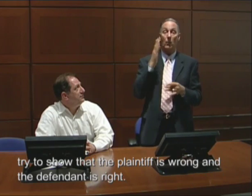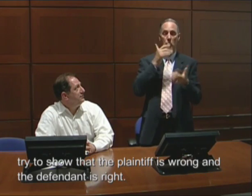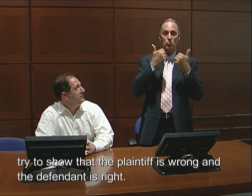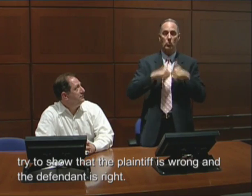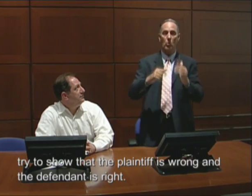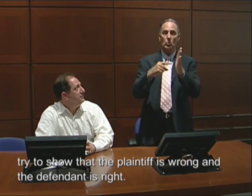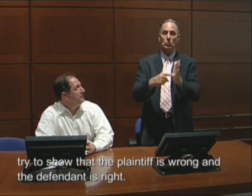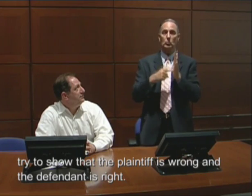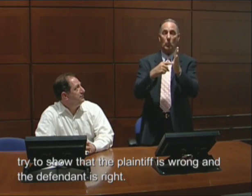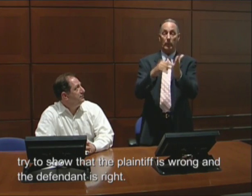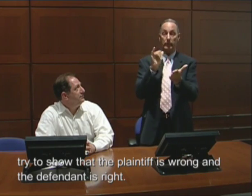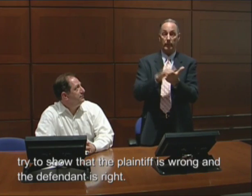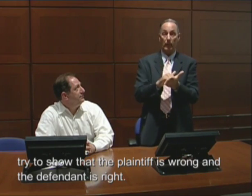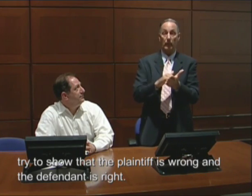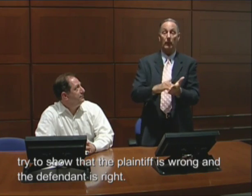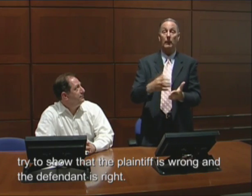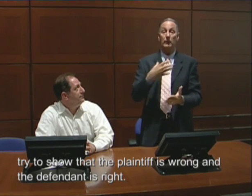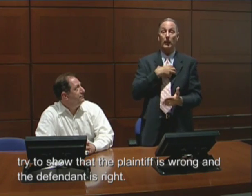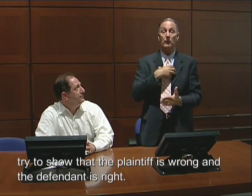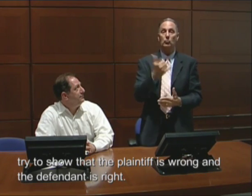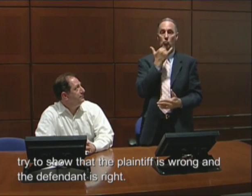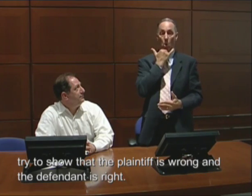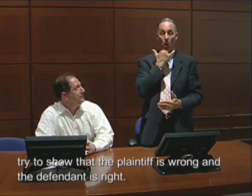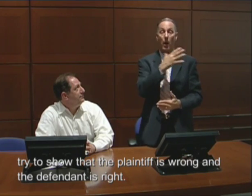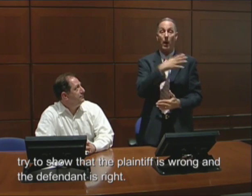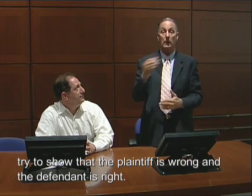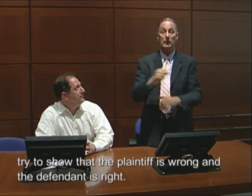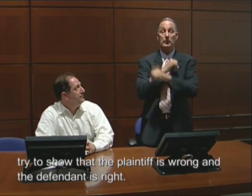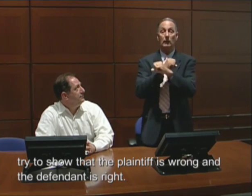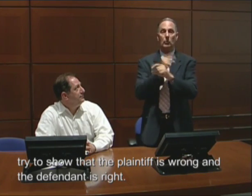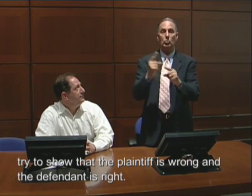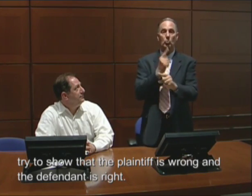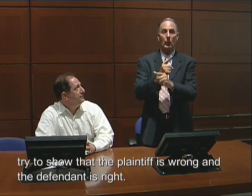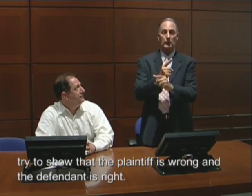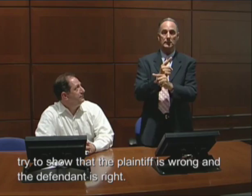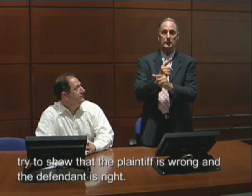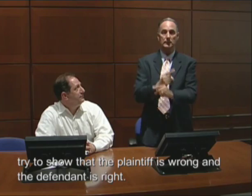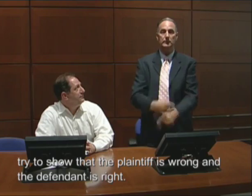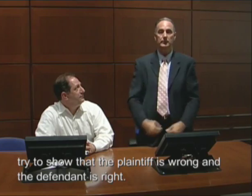I will try to show that the plaintiff is wrong and the defendant is right.